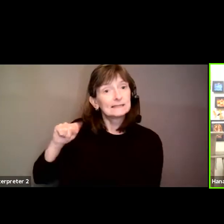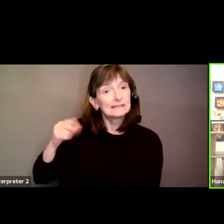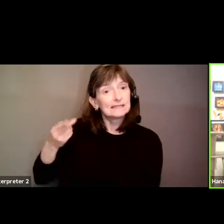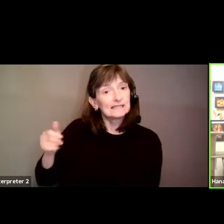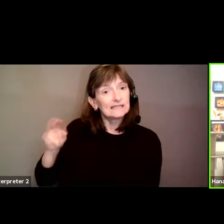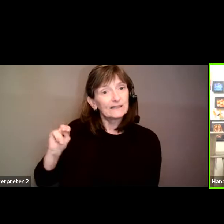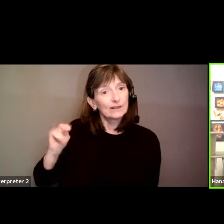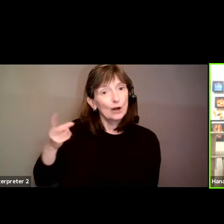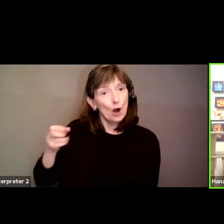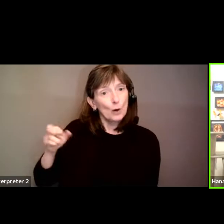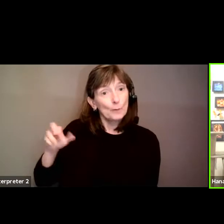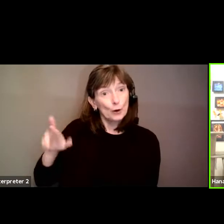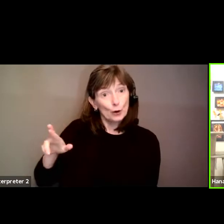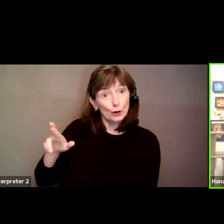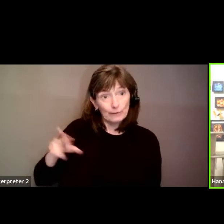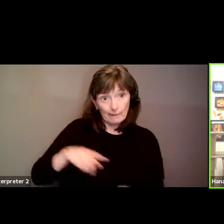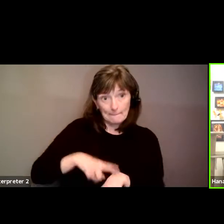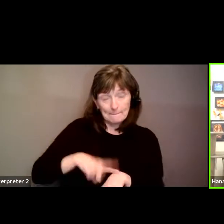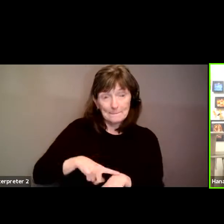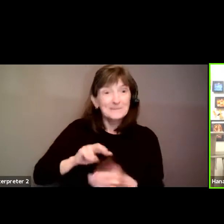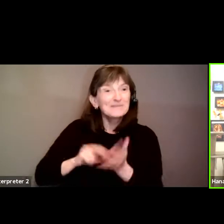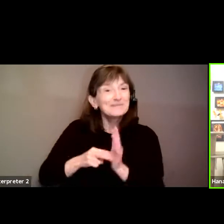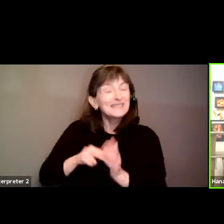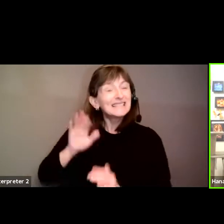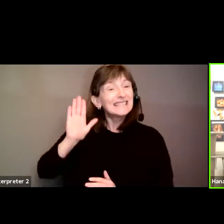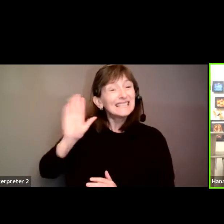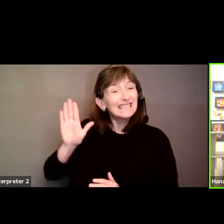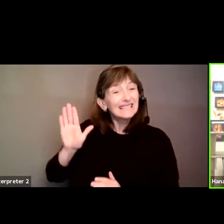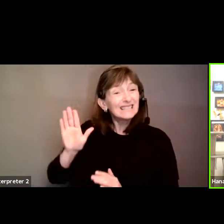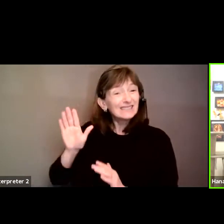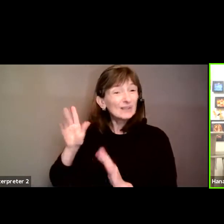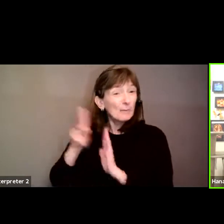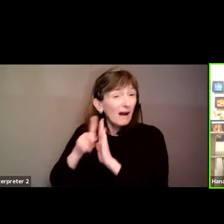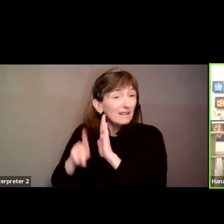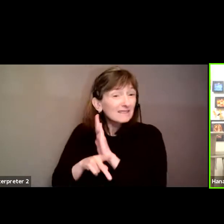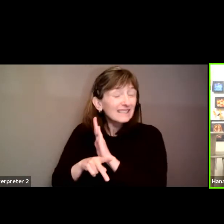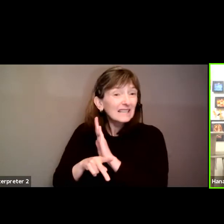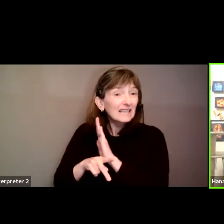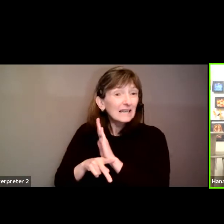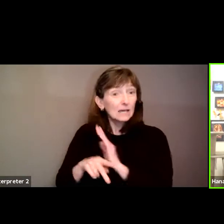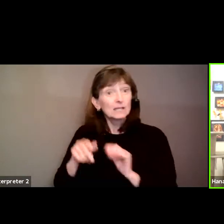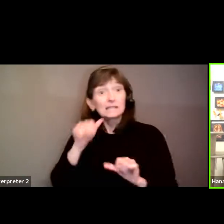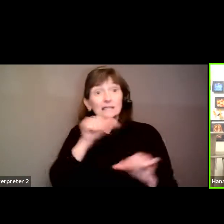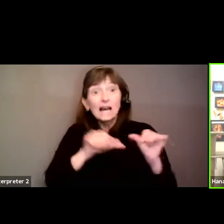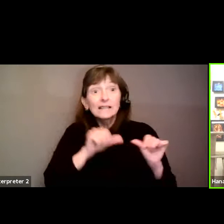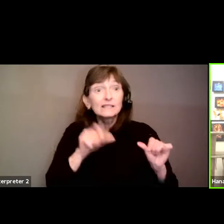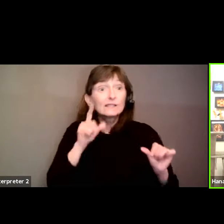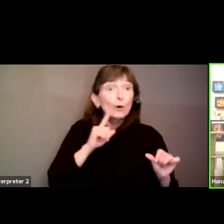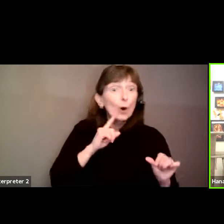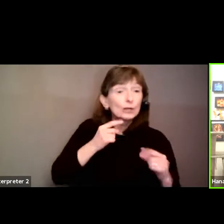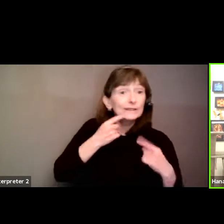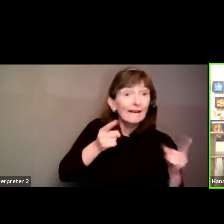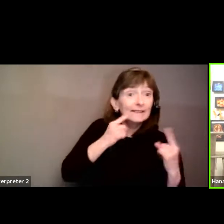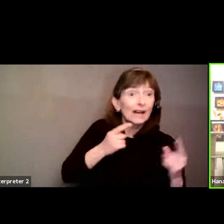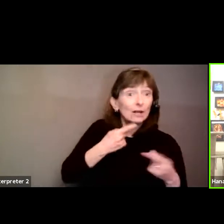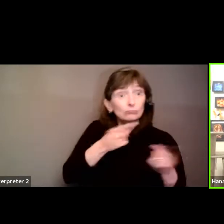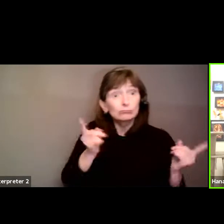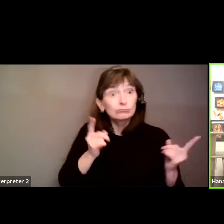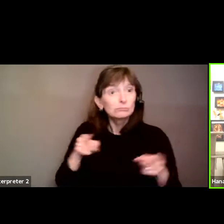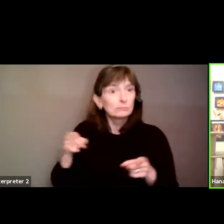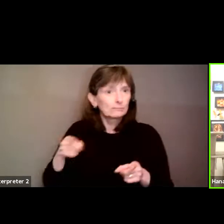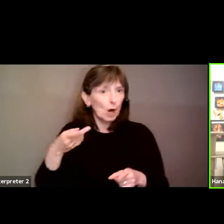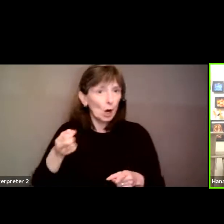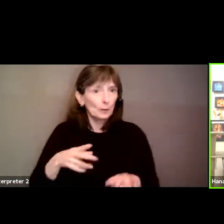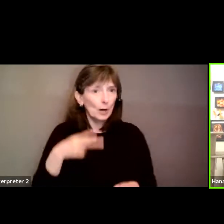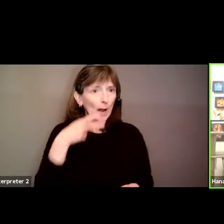climate scientists. These educated, intelligent, aware human beings weren't permitted to speak out on the